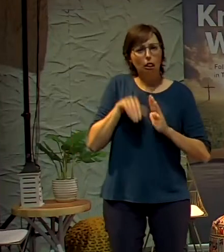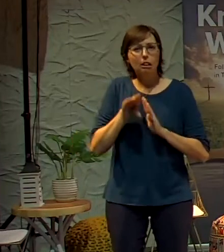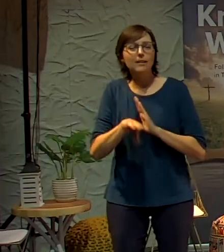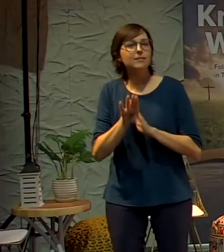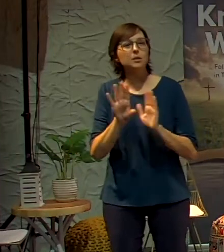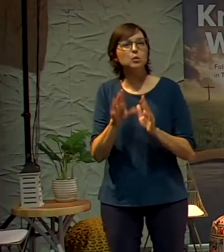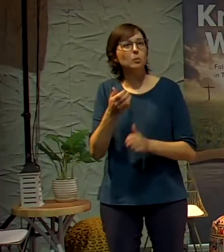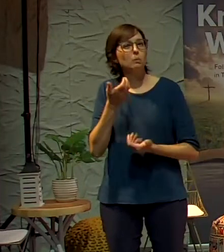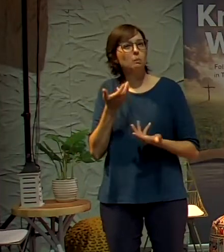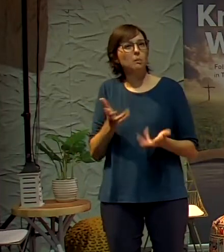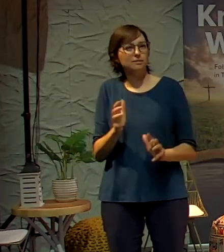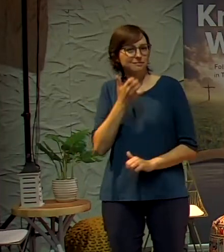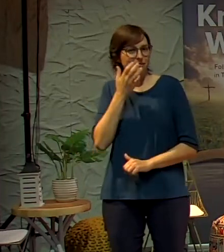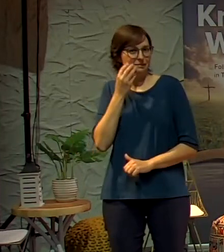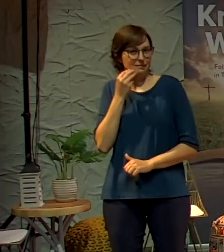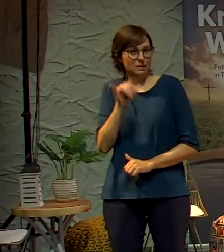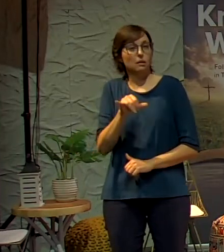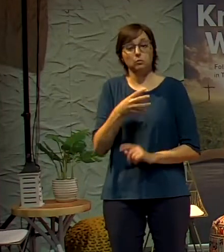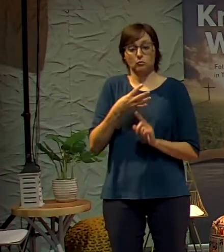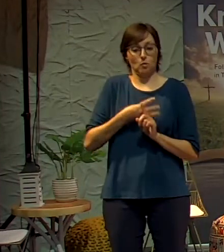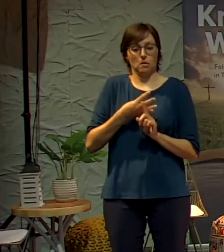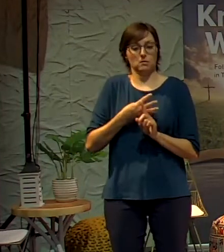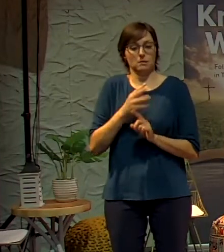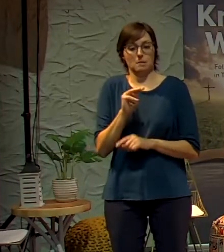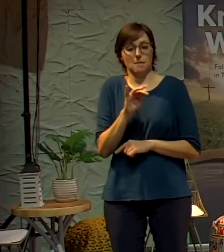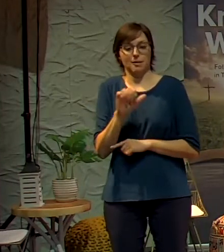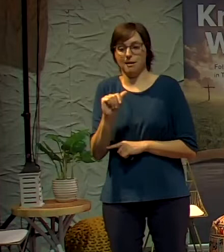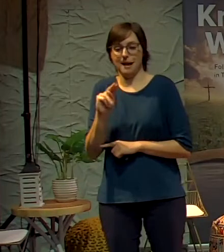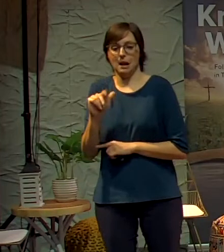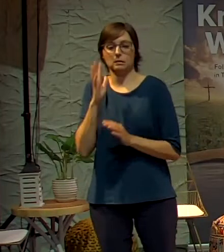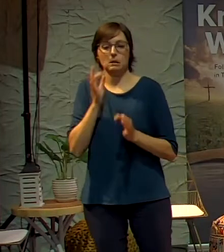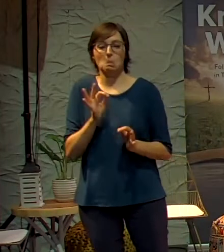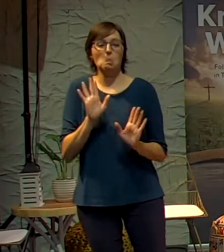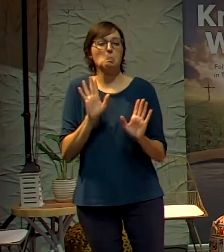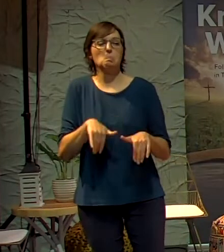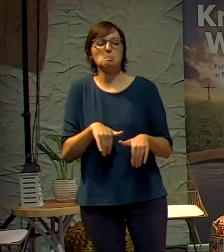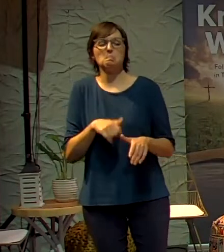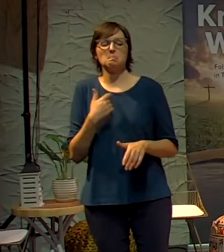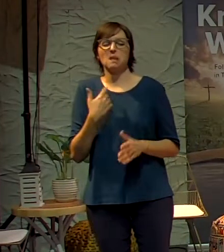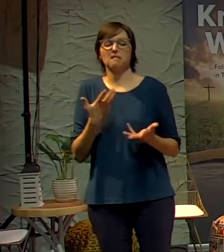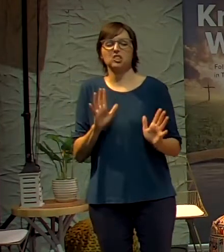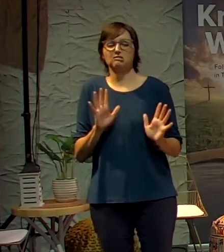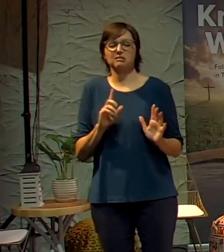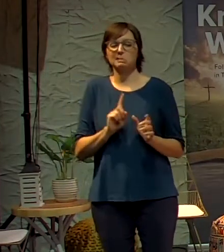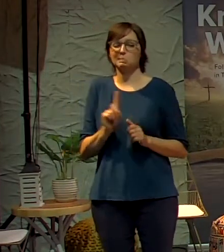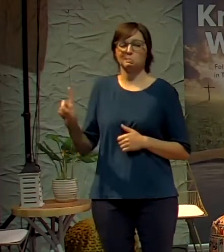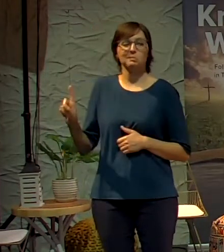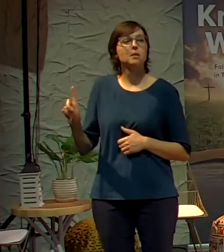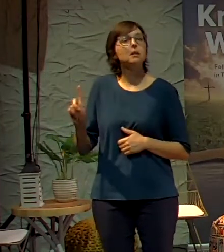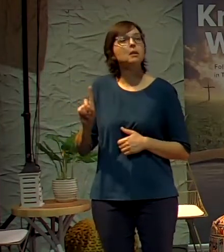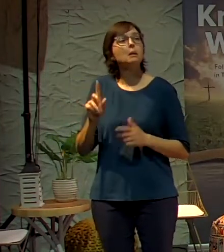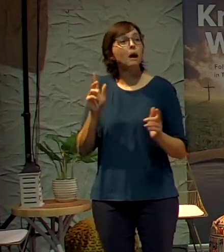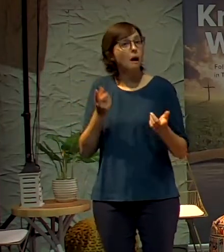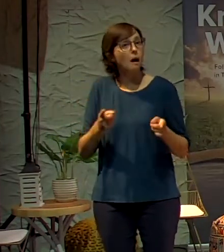4 months and then, you know, Michael and Anna just walk away, which people do all the time? You don't want that, so you don't